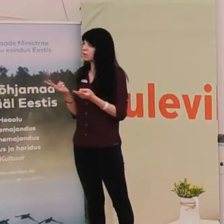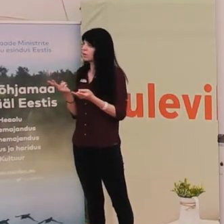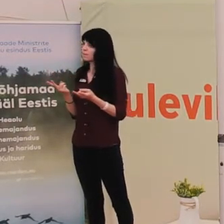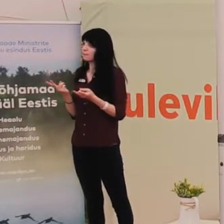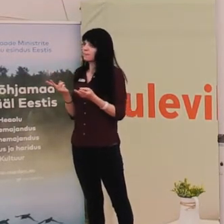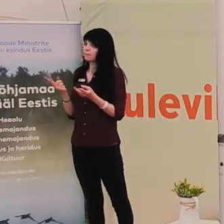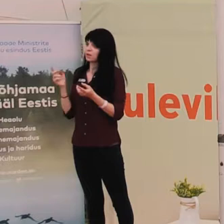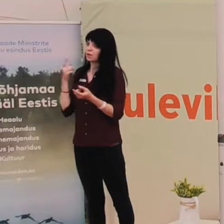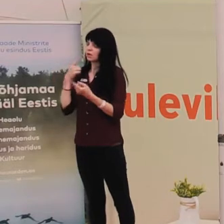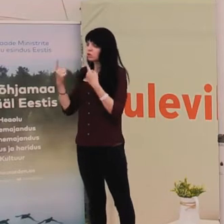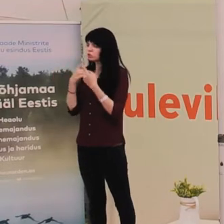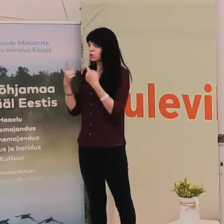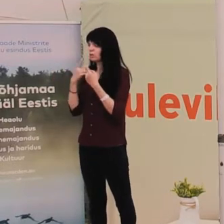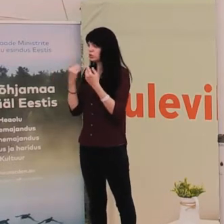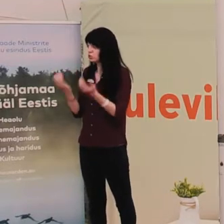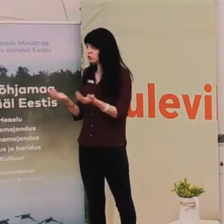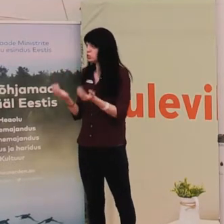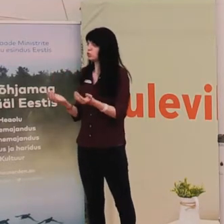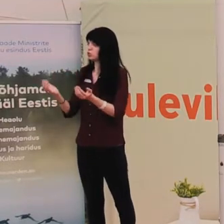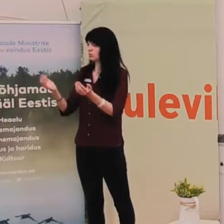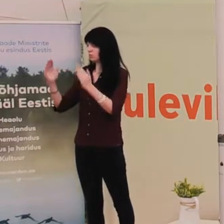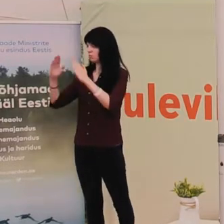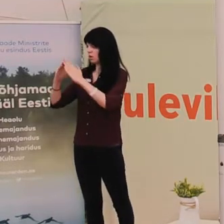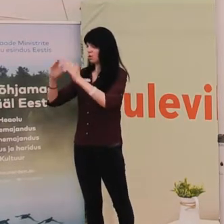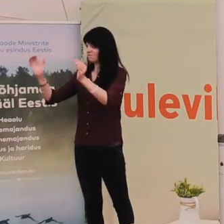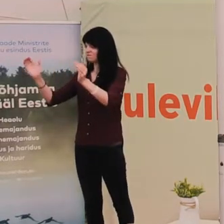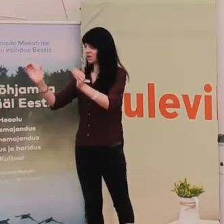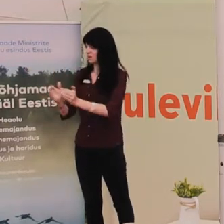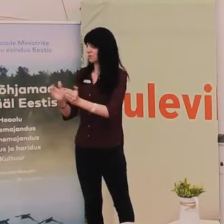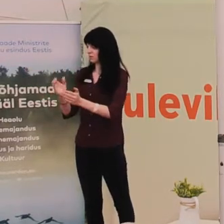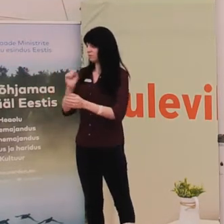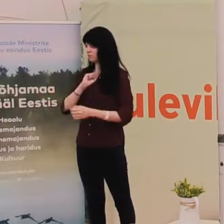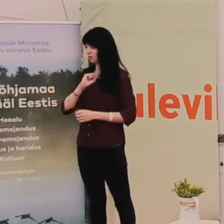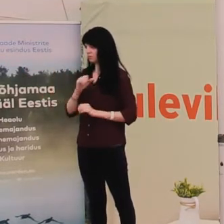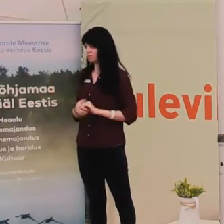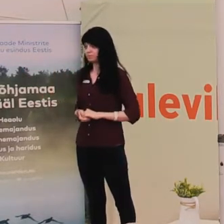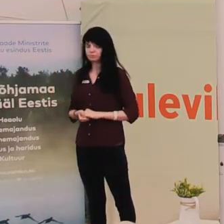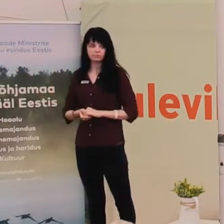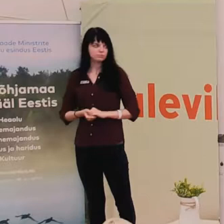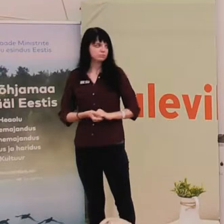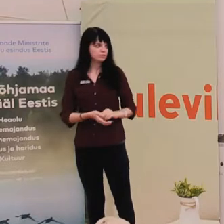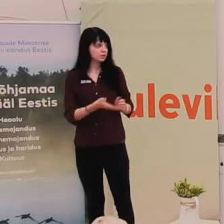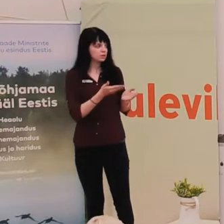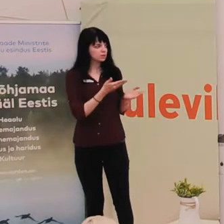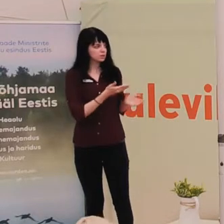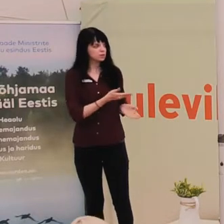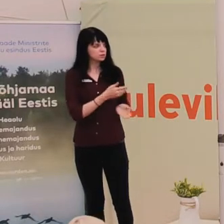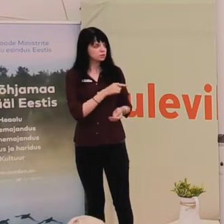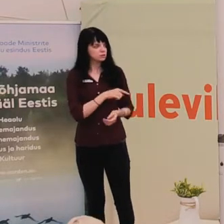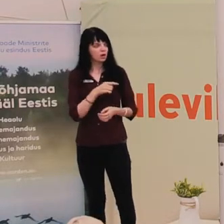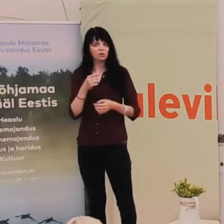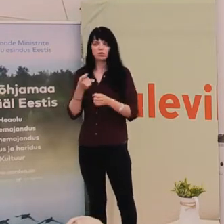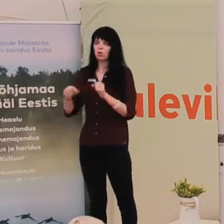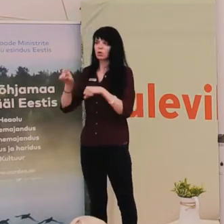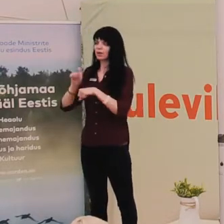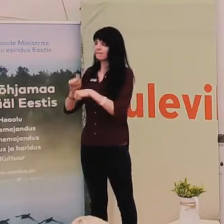getting smaller houses instead of bigger houses. Kristiina, you're mostly in contact with business people. Do they sense